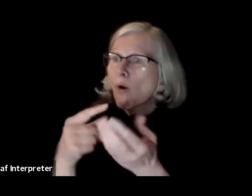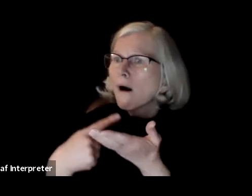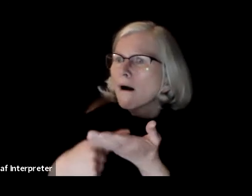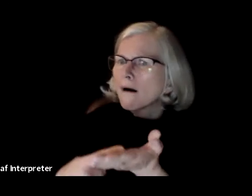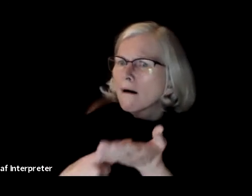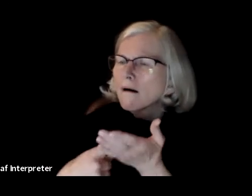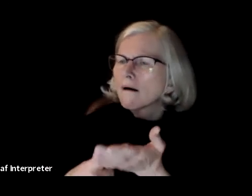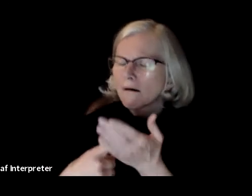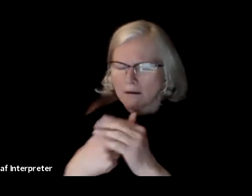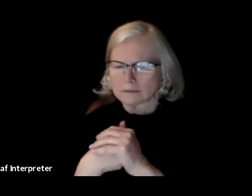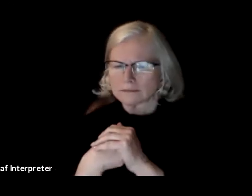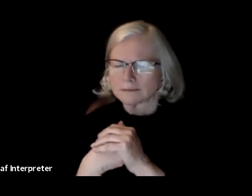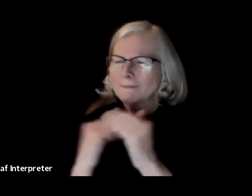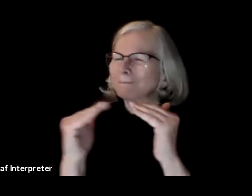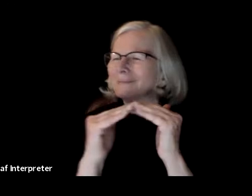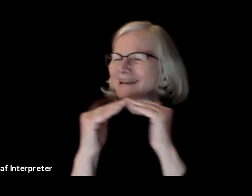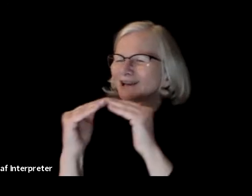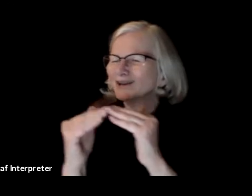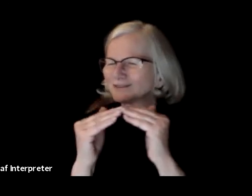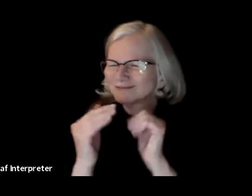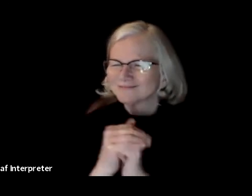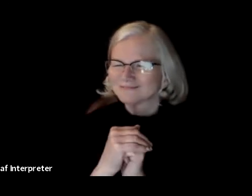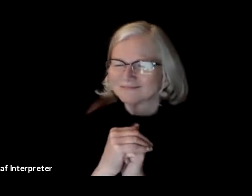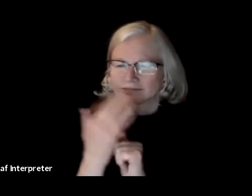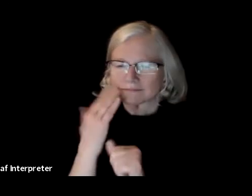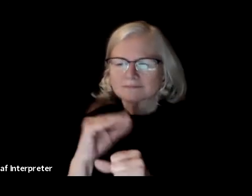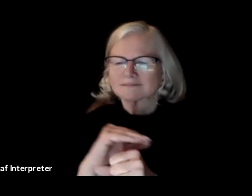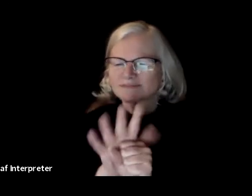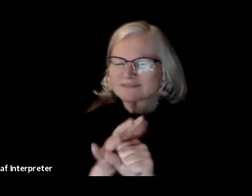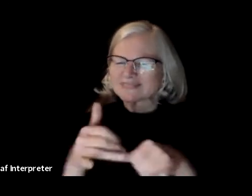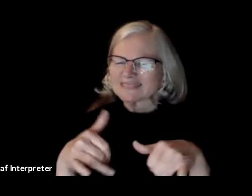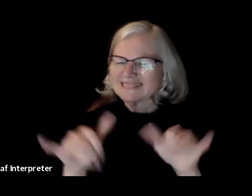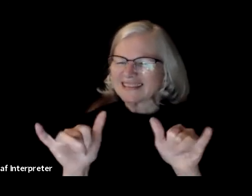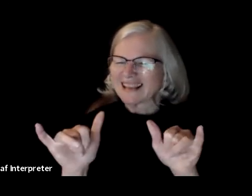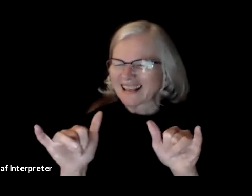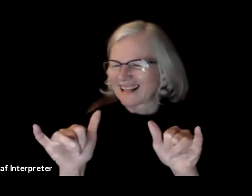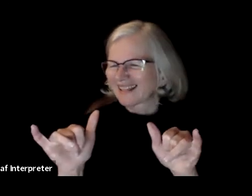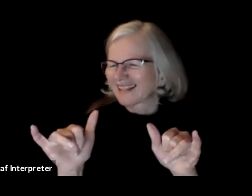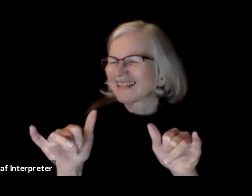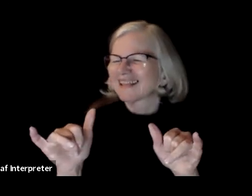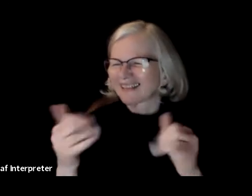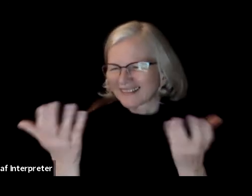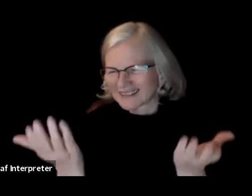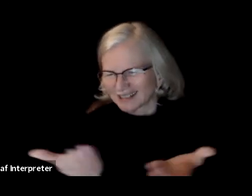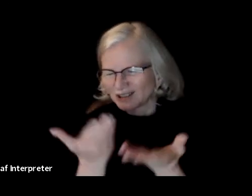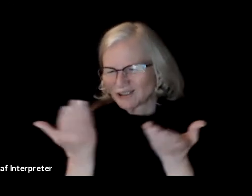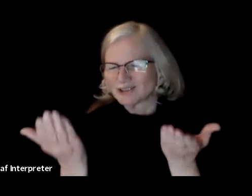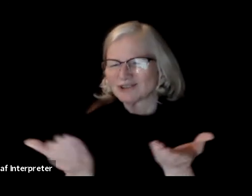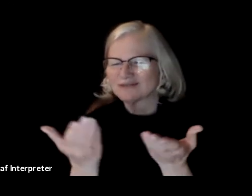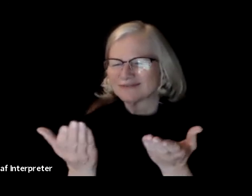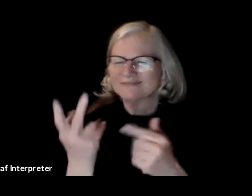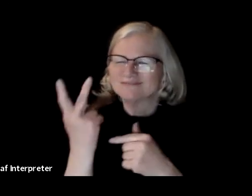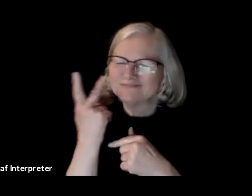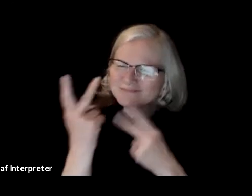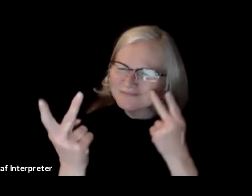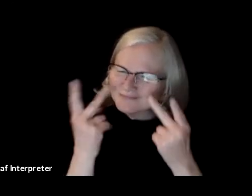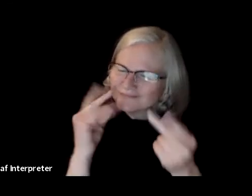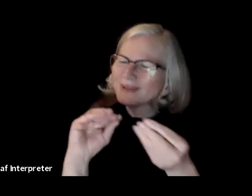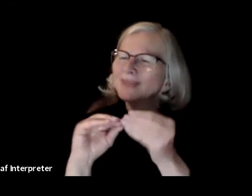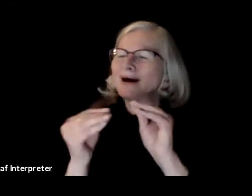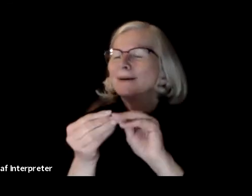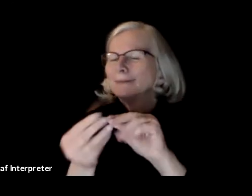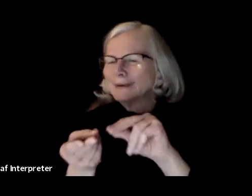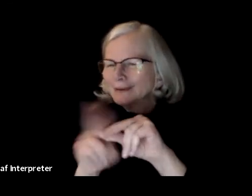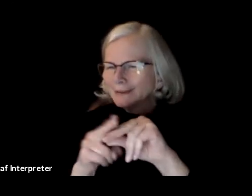that COVID-19 is still very much with us. The case counts and lives lost that were announced today is a